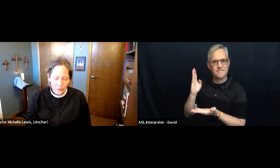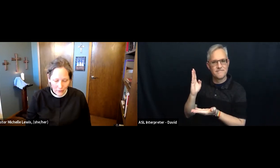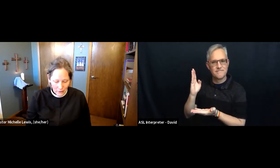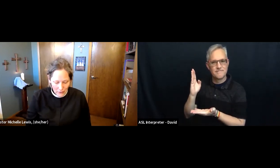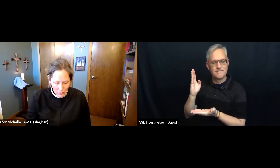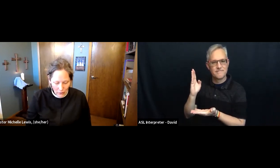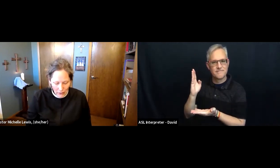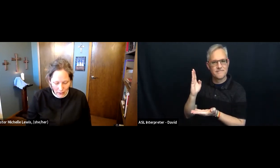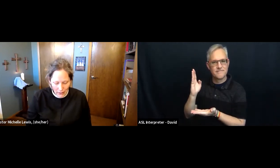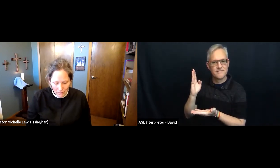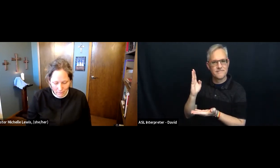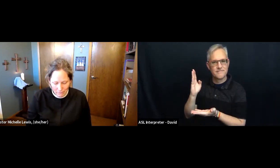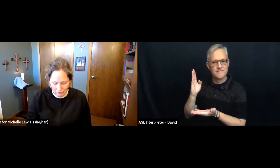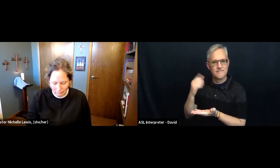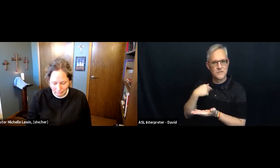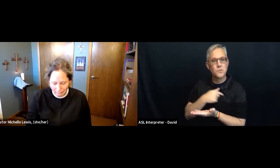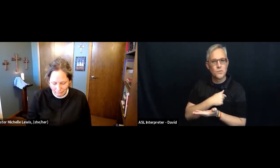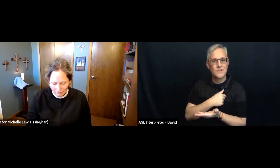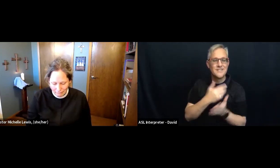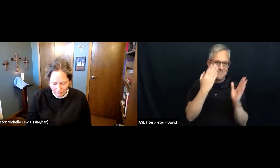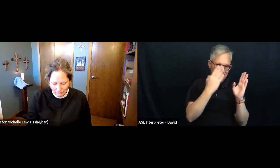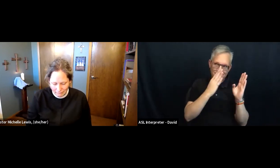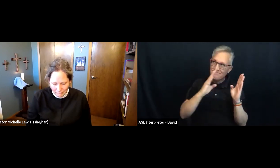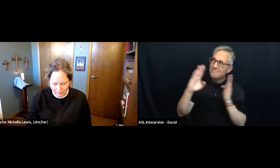We turn toward God.